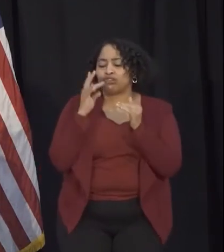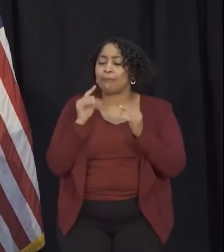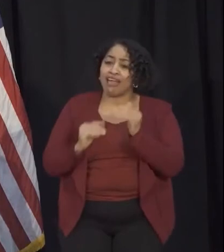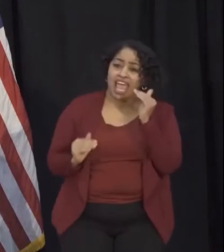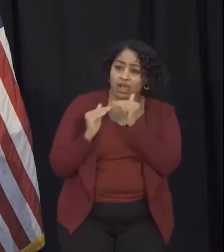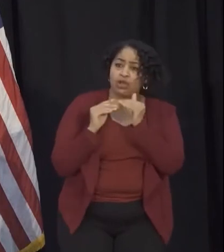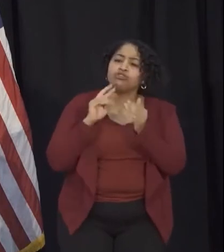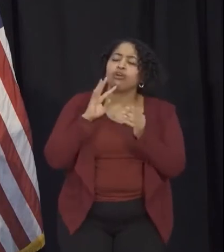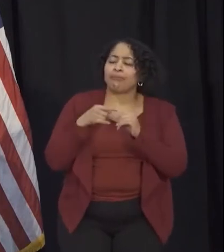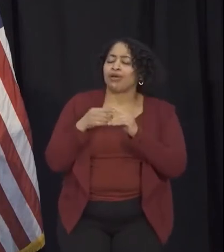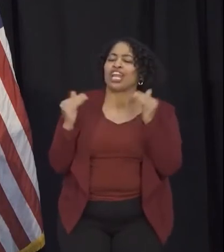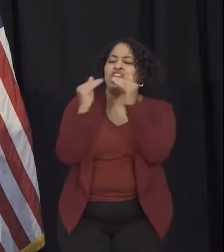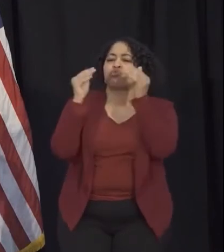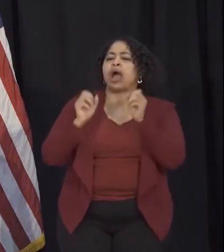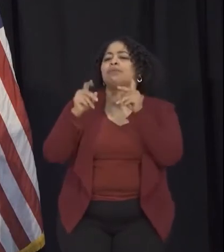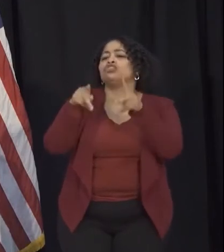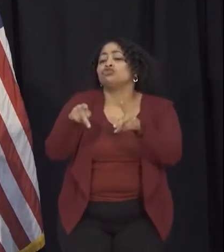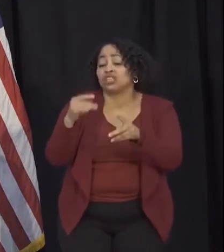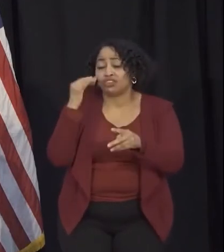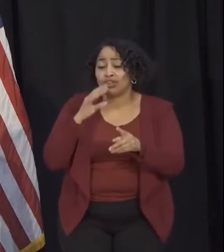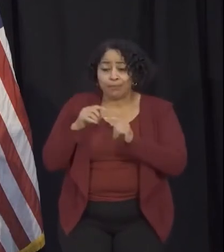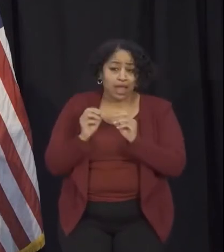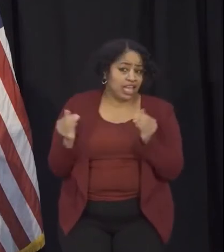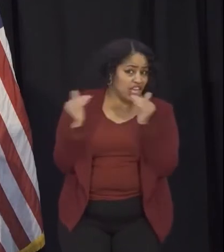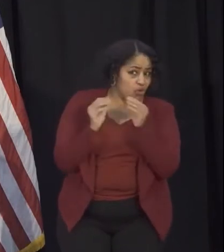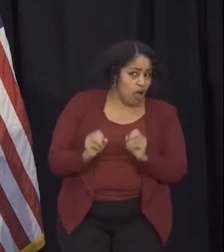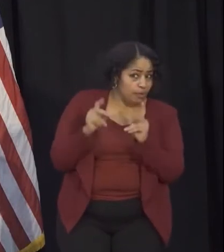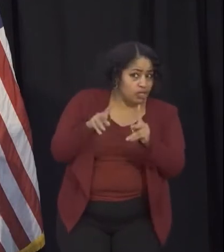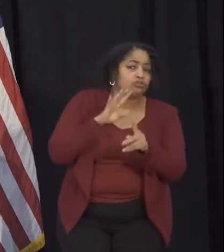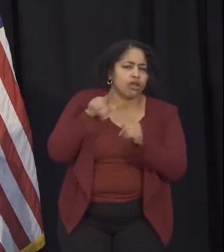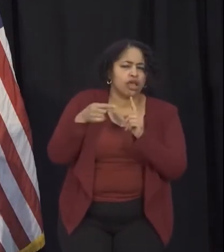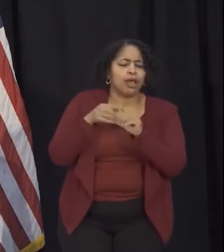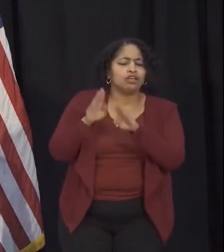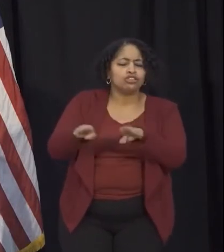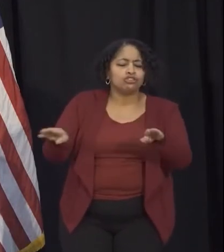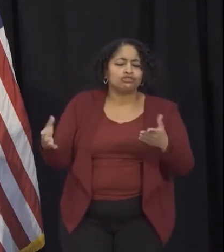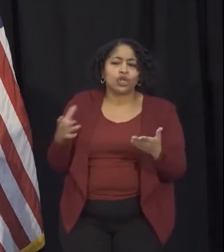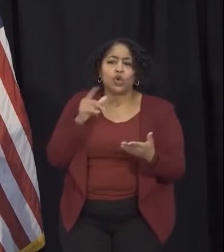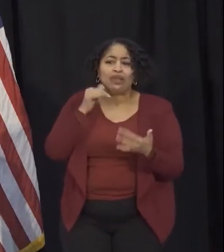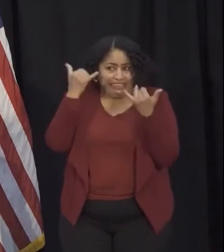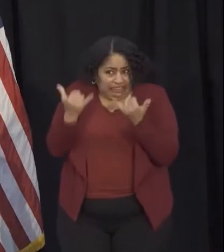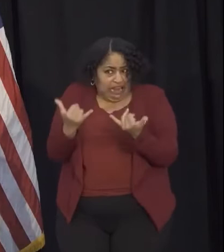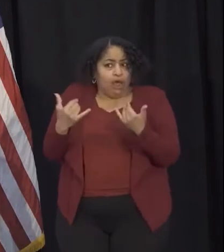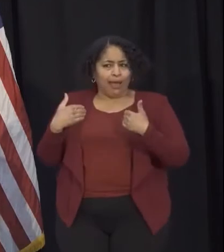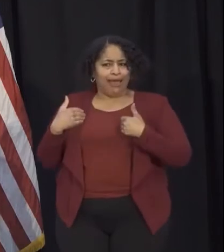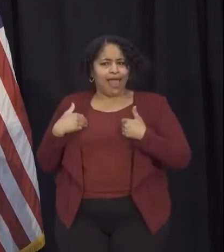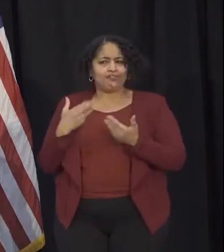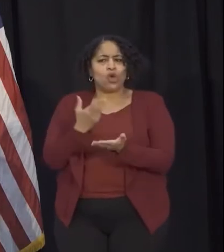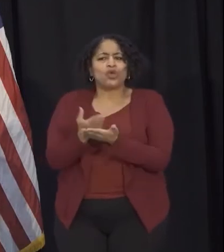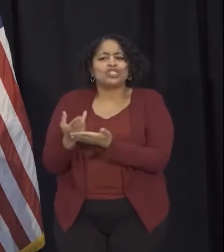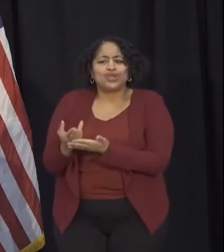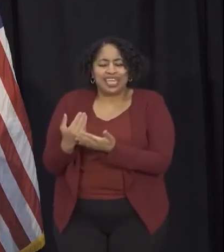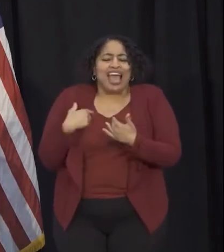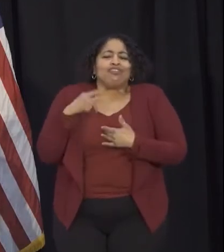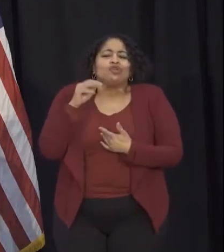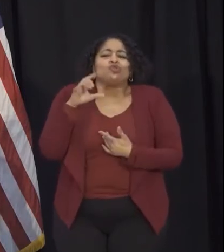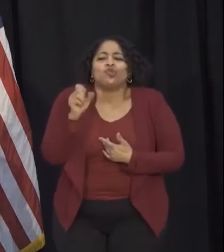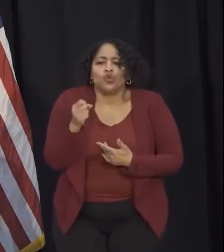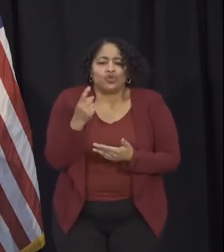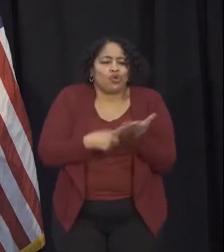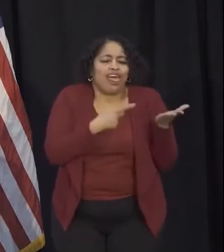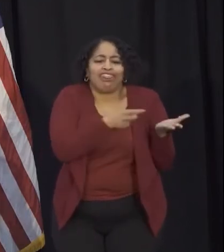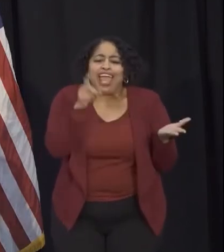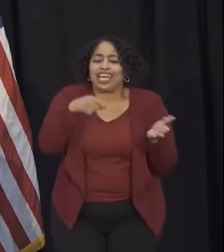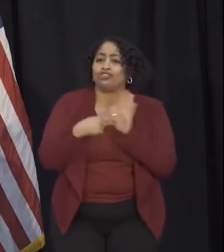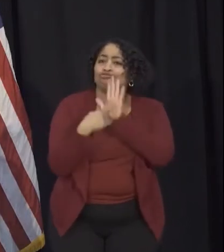we're talking about equal opportunity. And if we're talking about equal opportunity, we're talking about children that now have resources and tools to